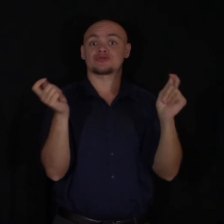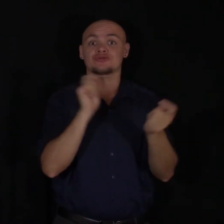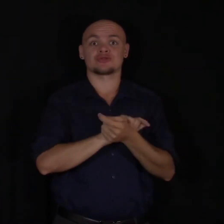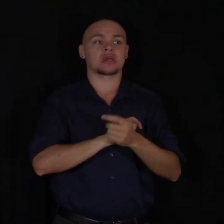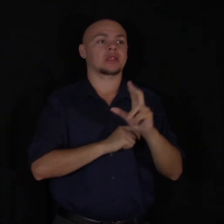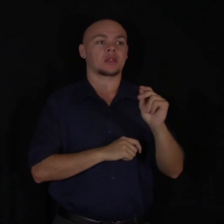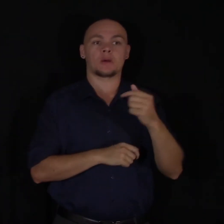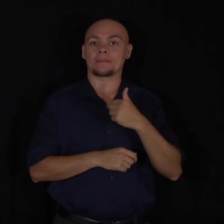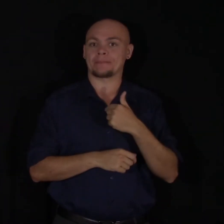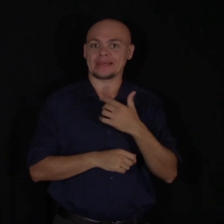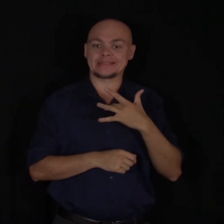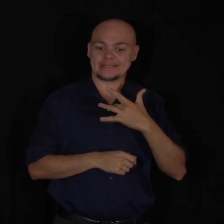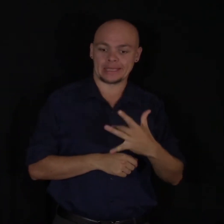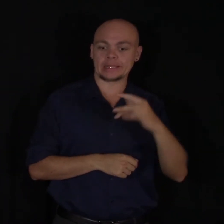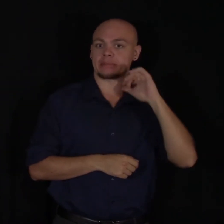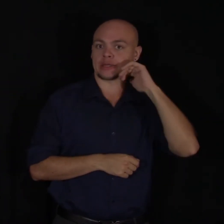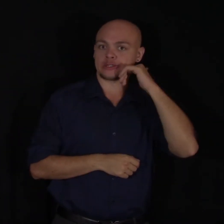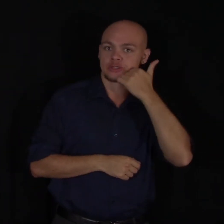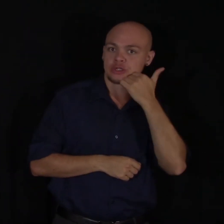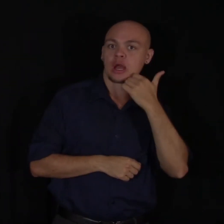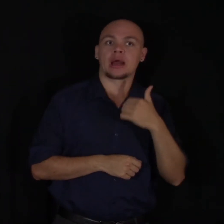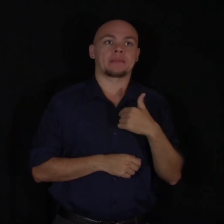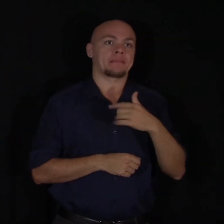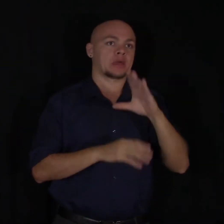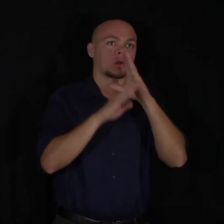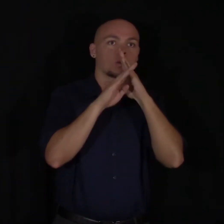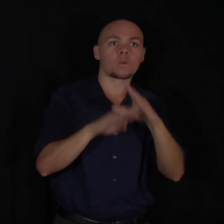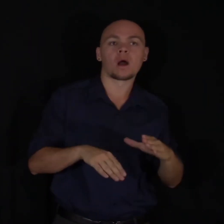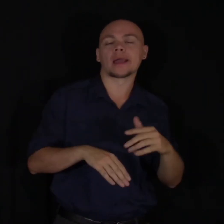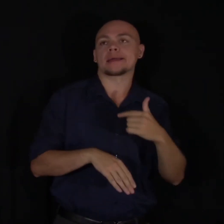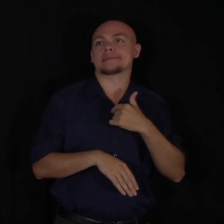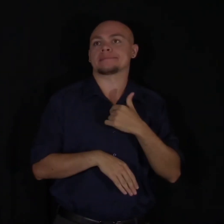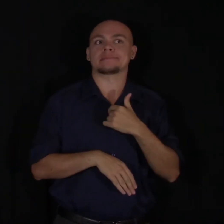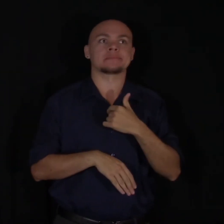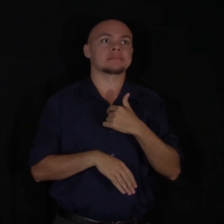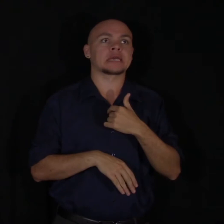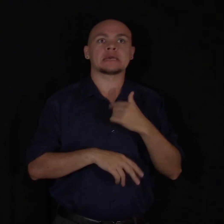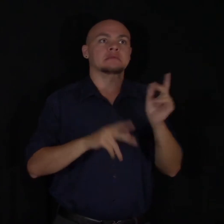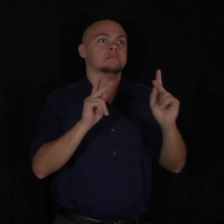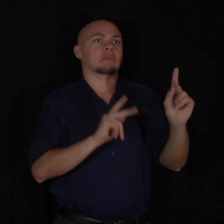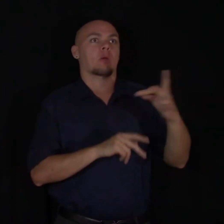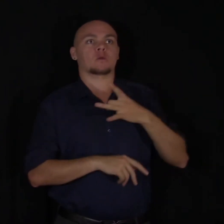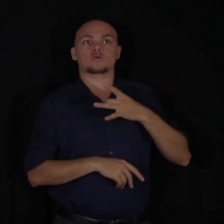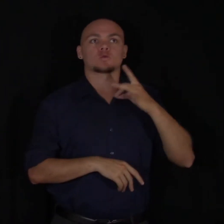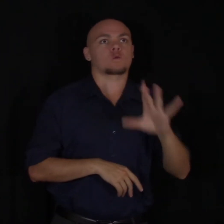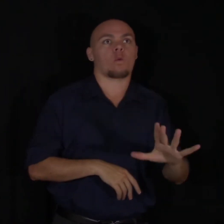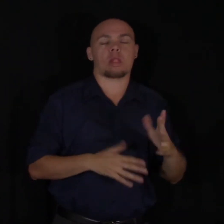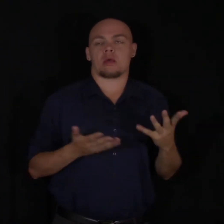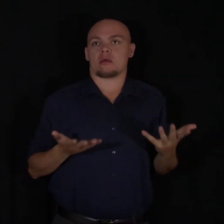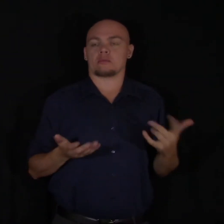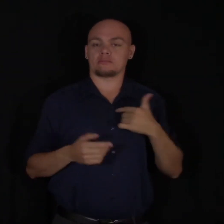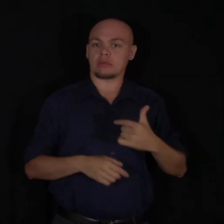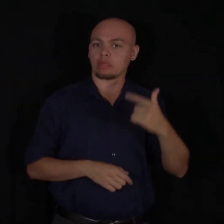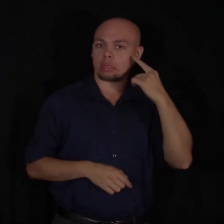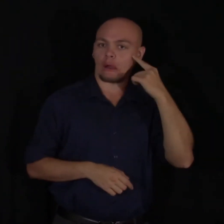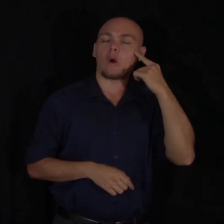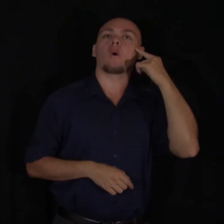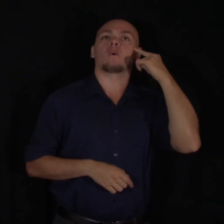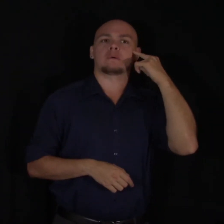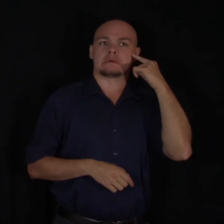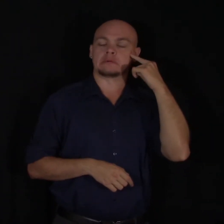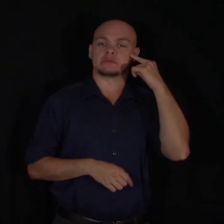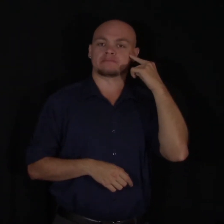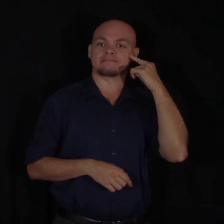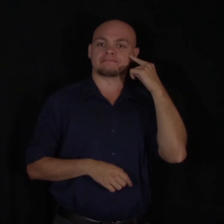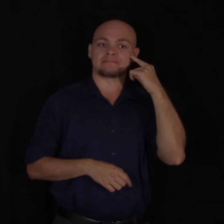quiet kid. No one likes me. I can't do this. I thought to myself, well, it's pretty unfair